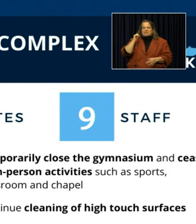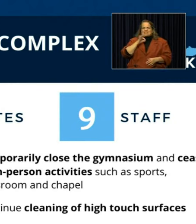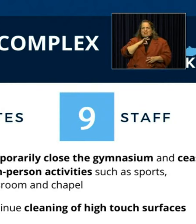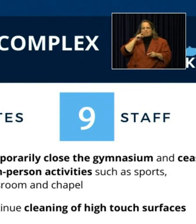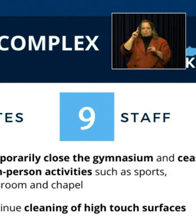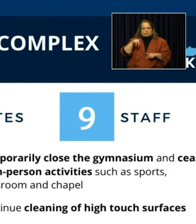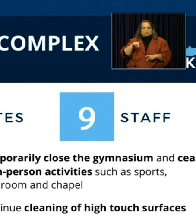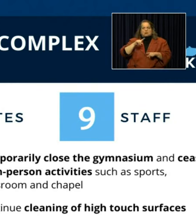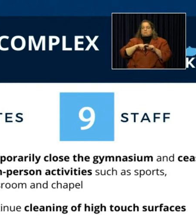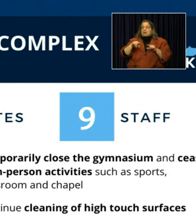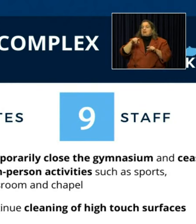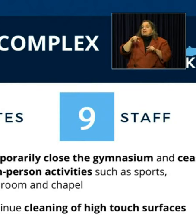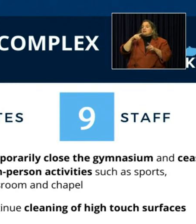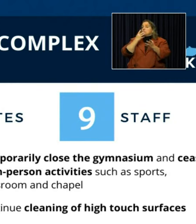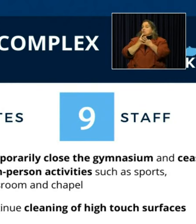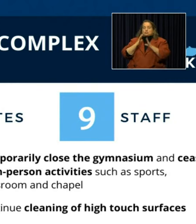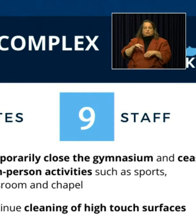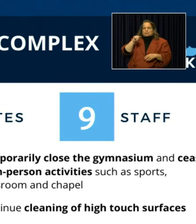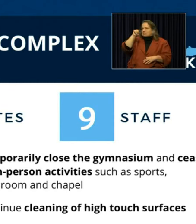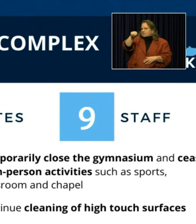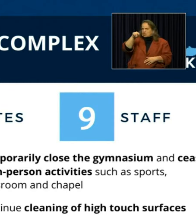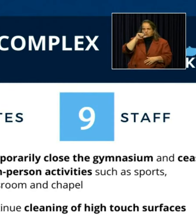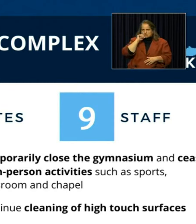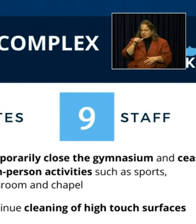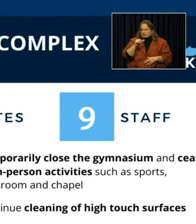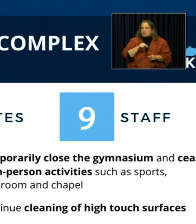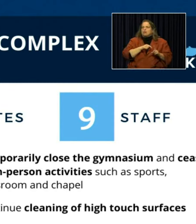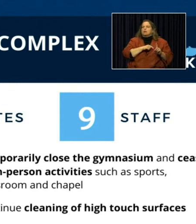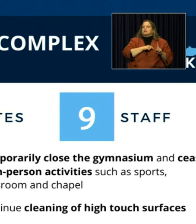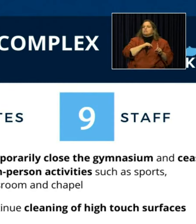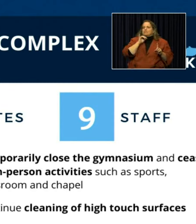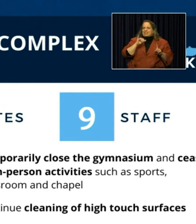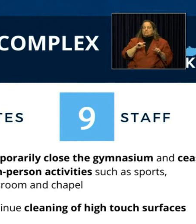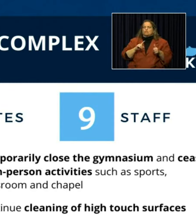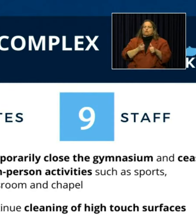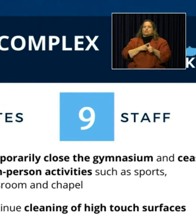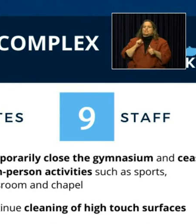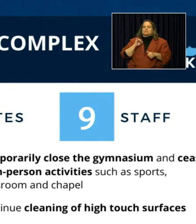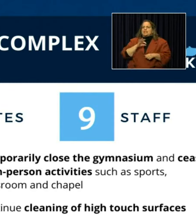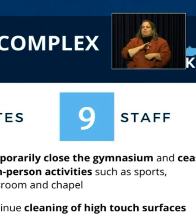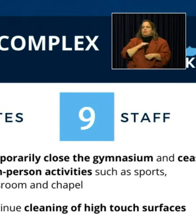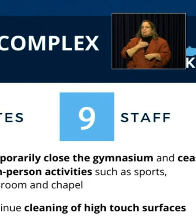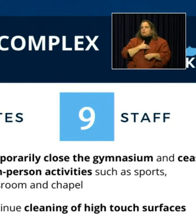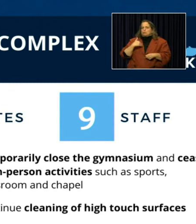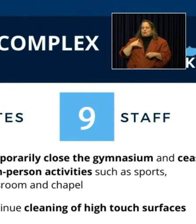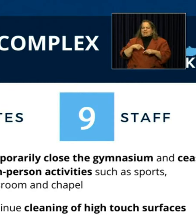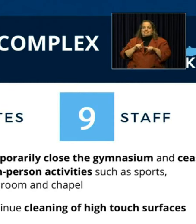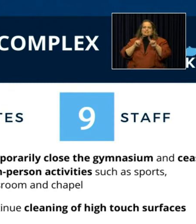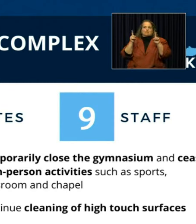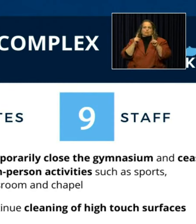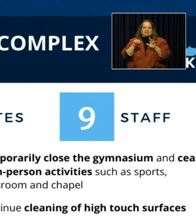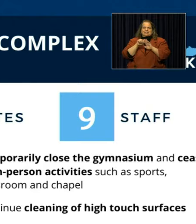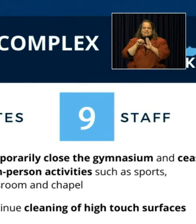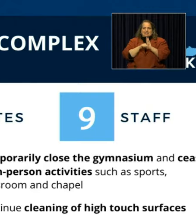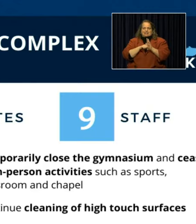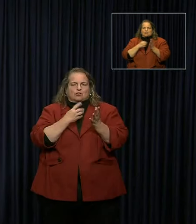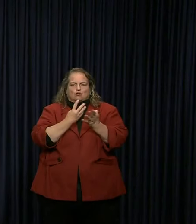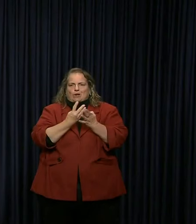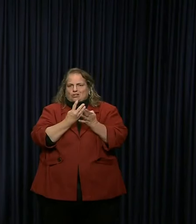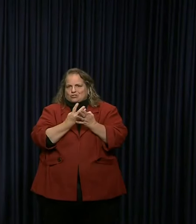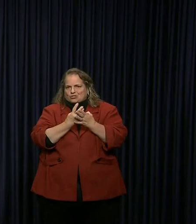of any of our inmates or additional staff members, but that is the first staff member at a different correctional institute, state correctional